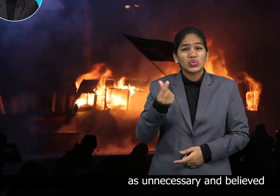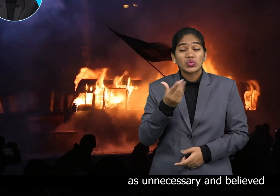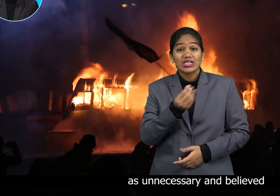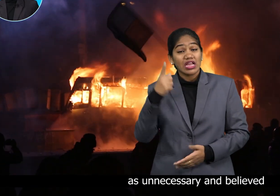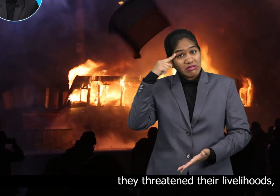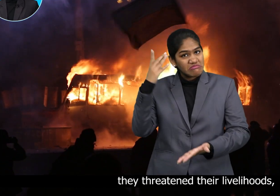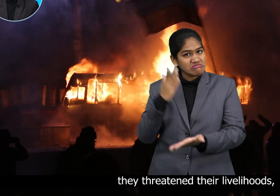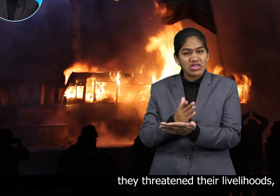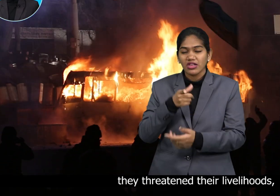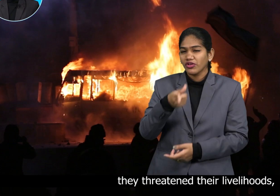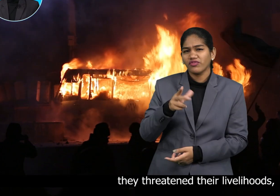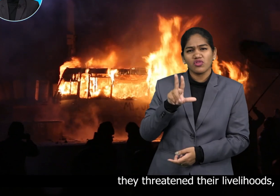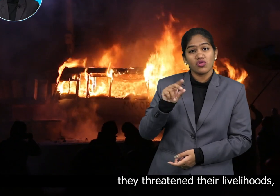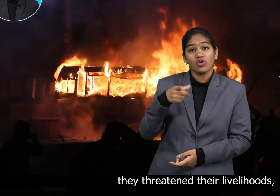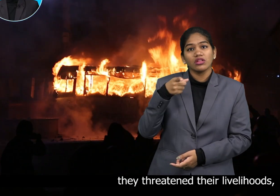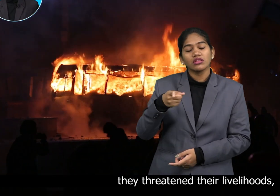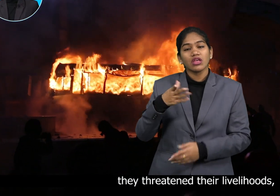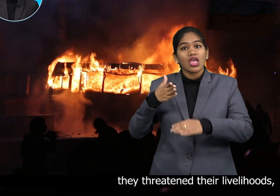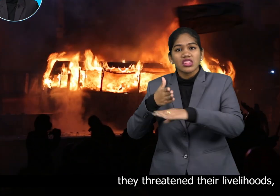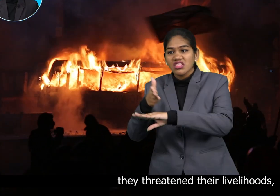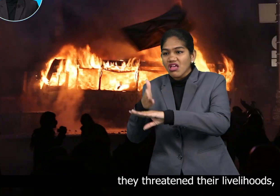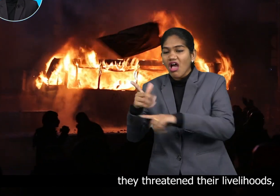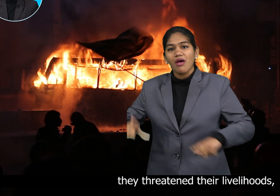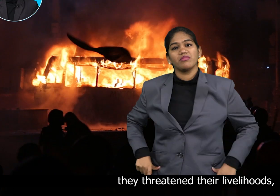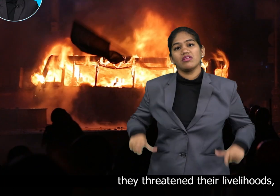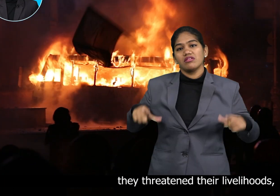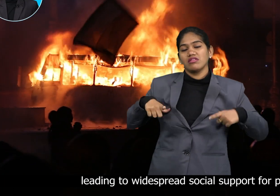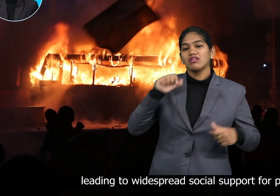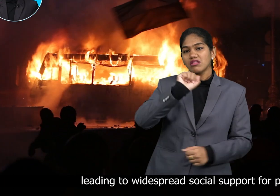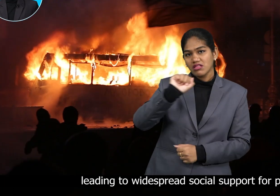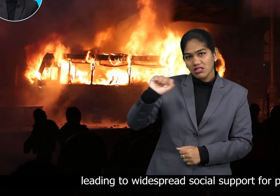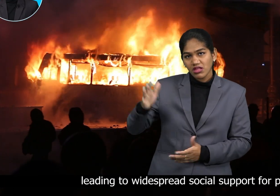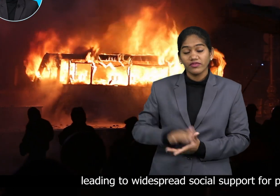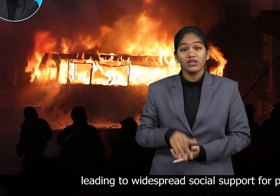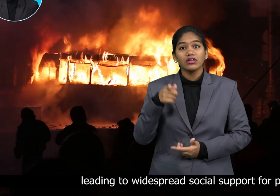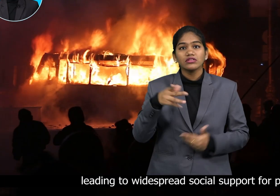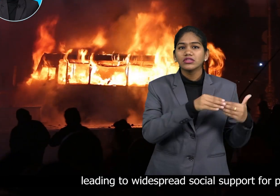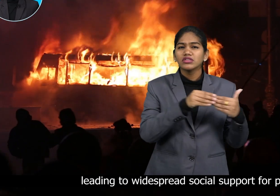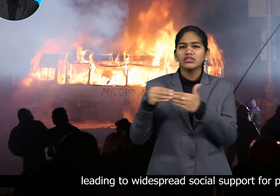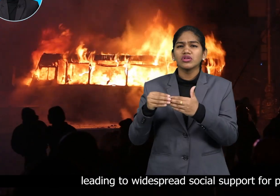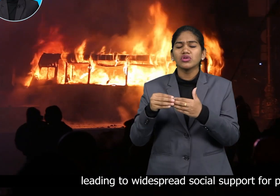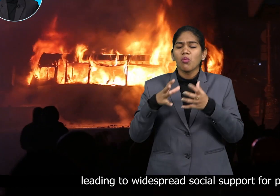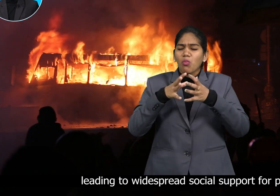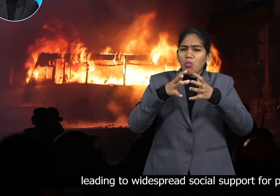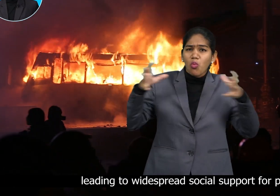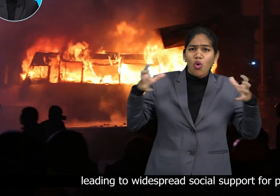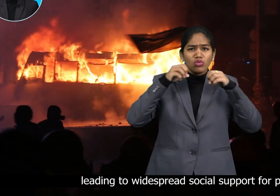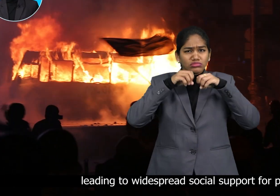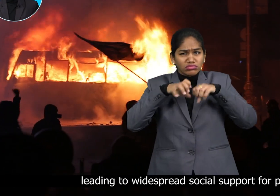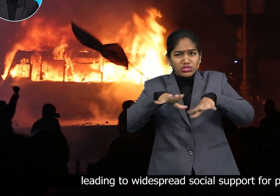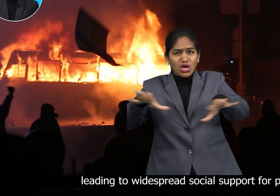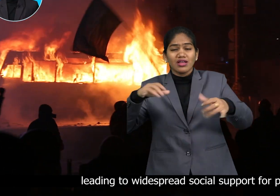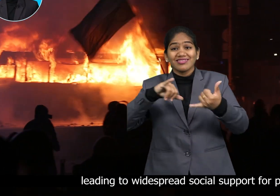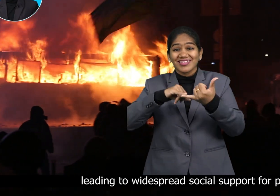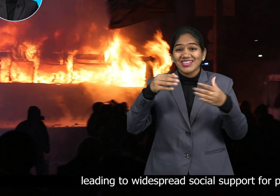believed they threatened their livelihoods, leading to widespread social support for